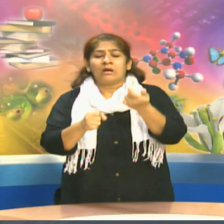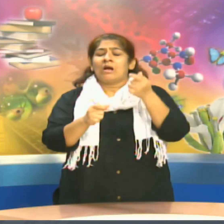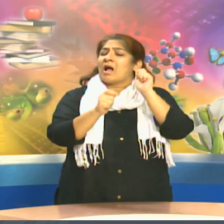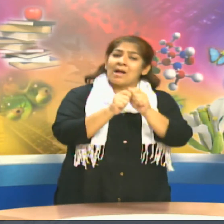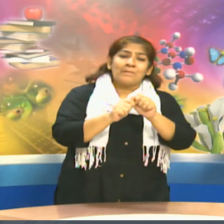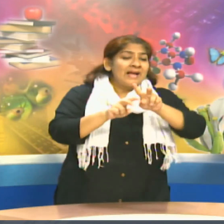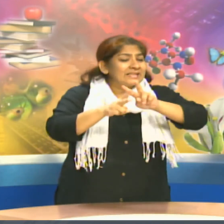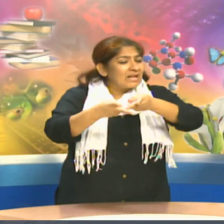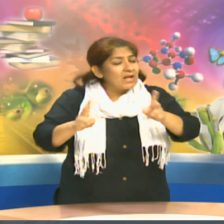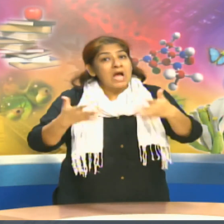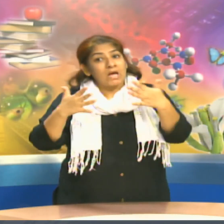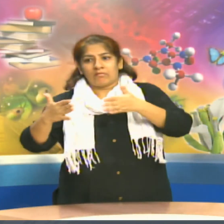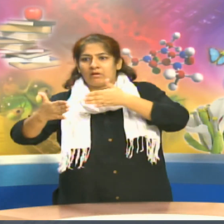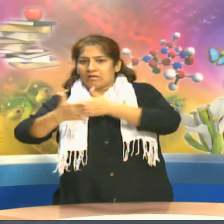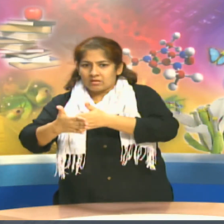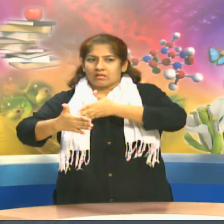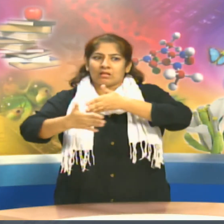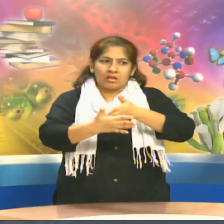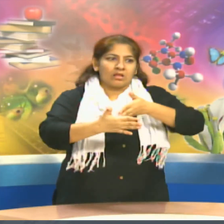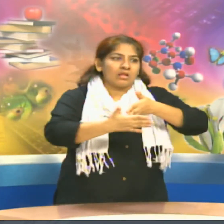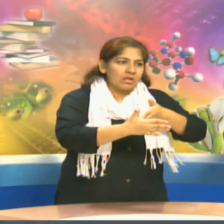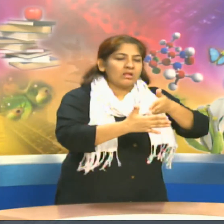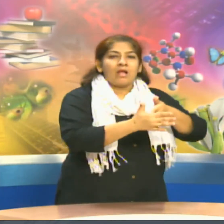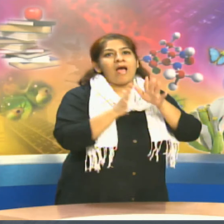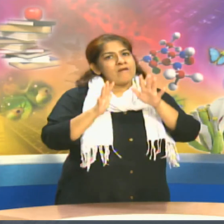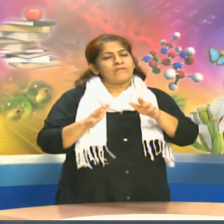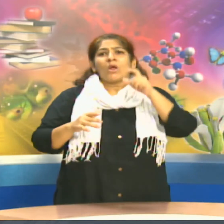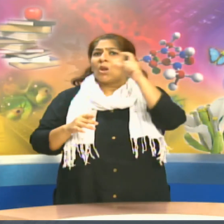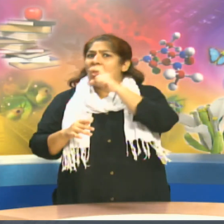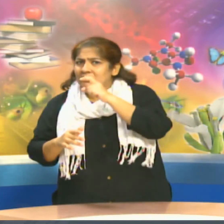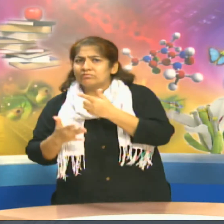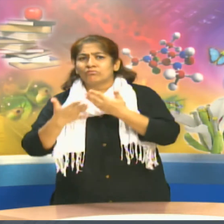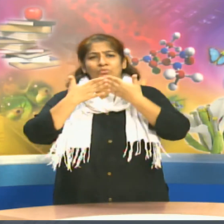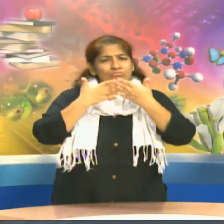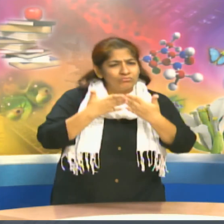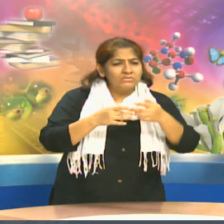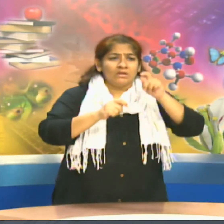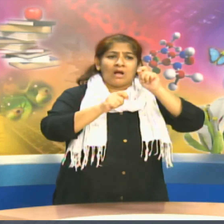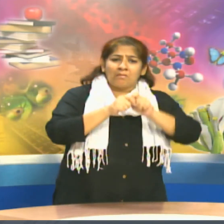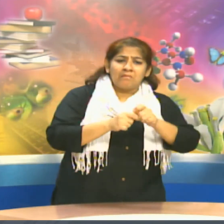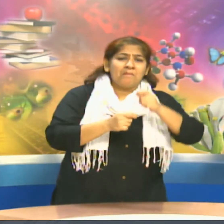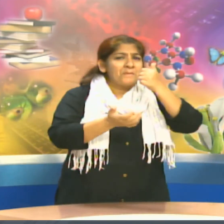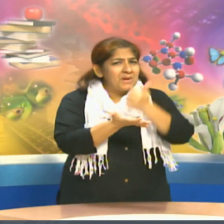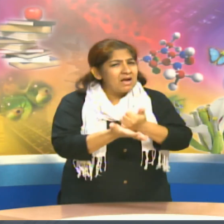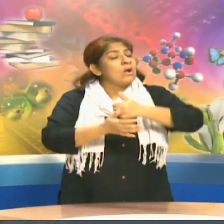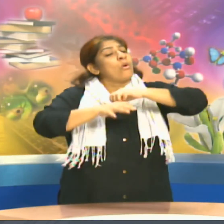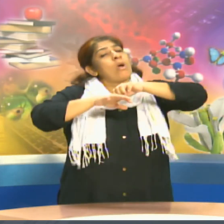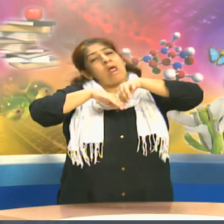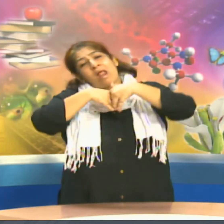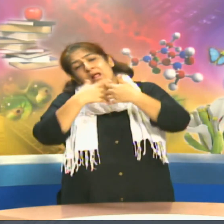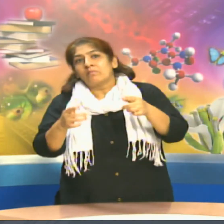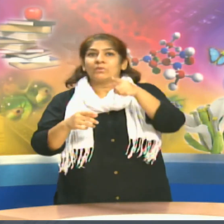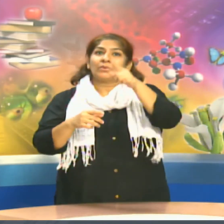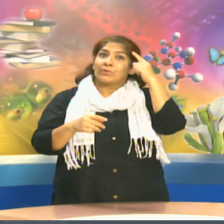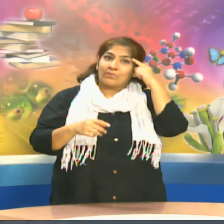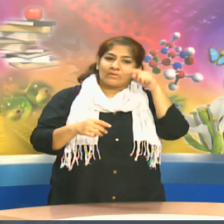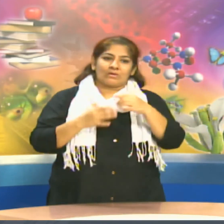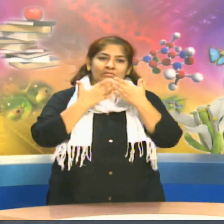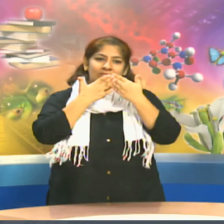of challenges. For any work we are doing, there are different types of challenge, take it education